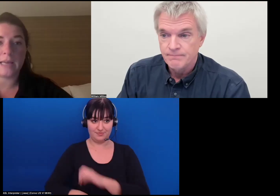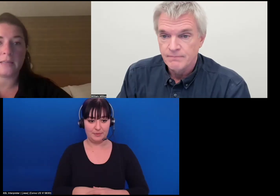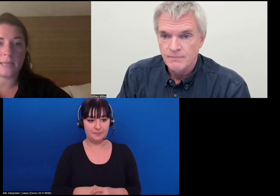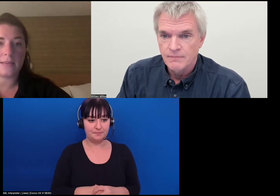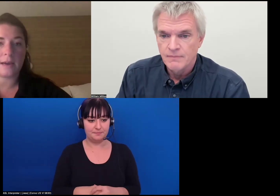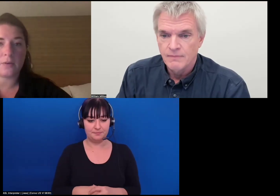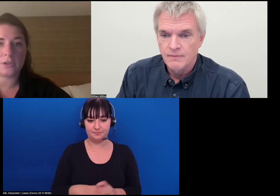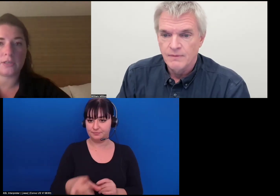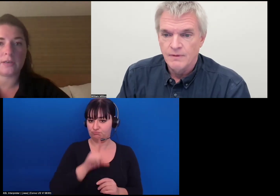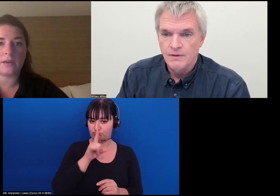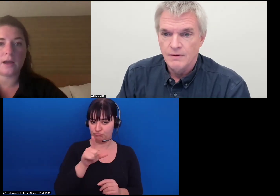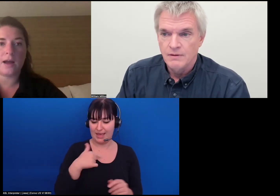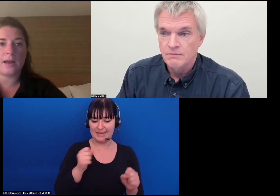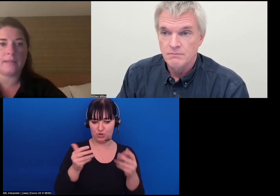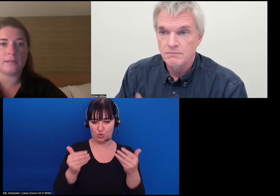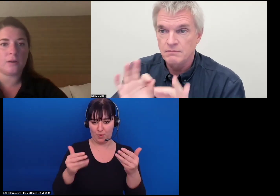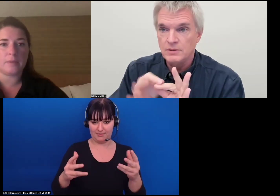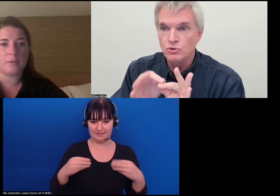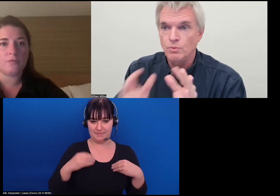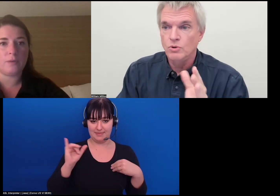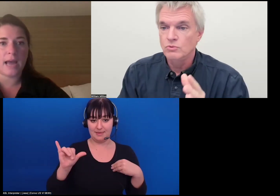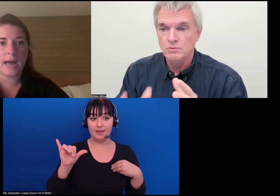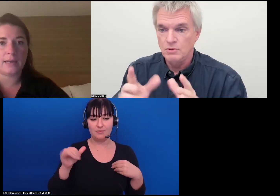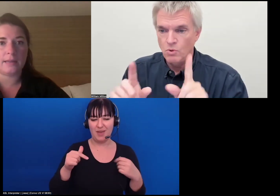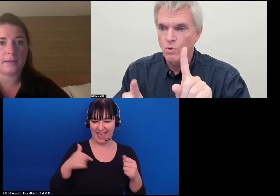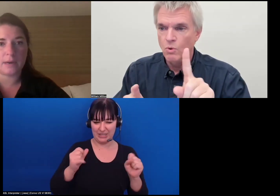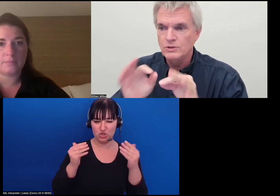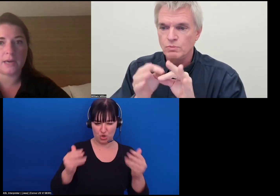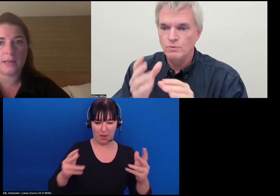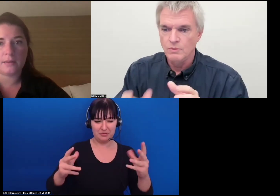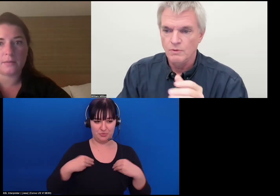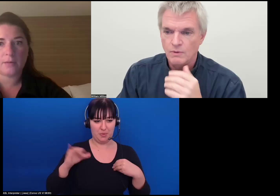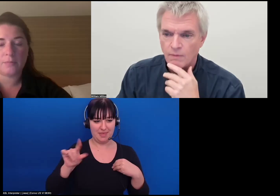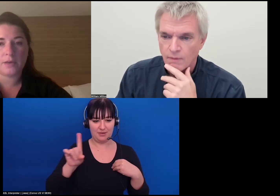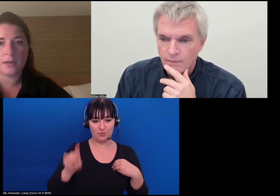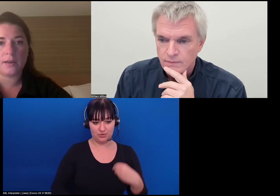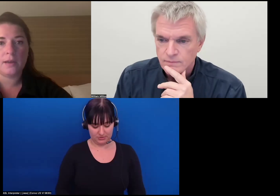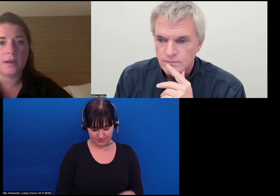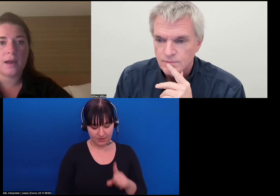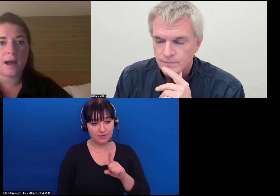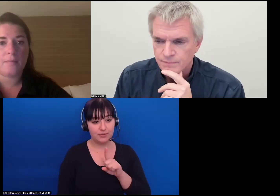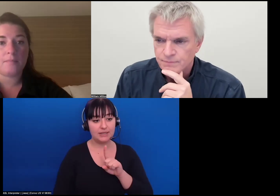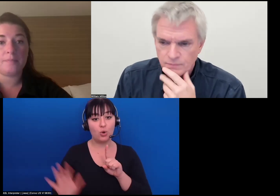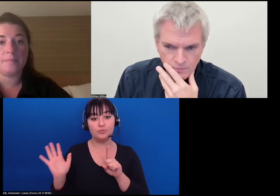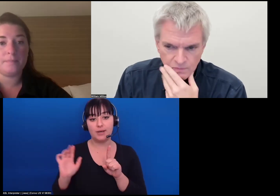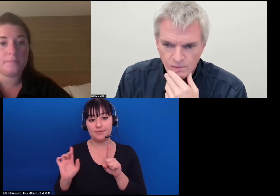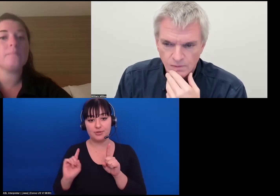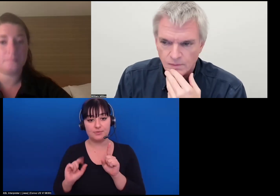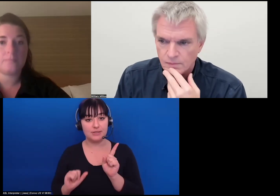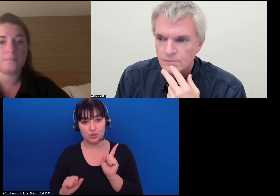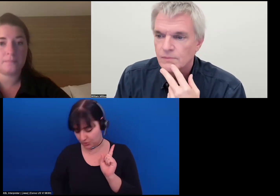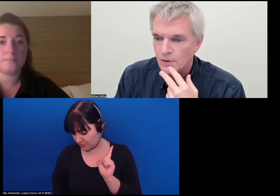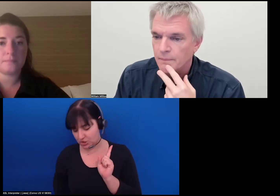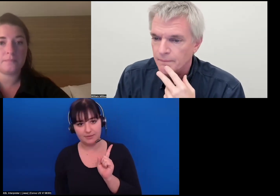Sure. So I can take that question. And then Laura, maybe if you want to add anything when I'm done, that would be good. If we can hold for